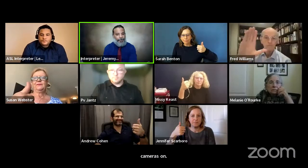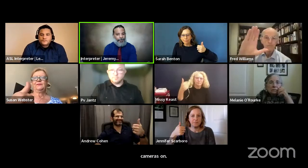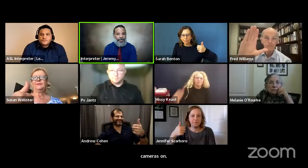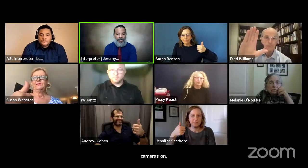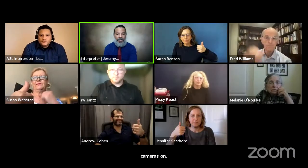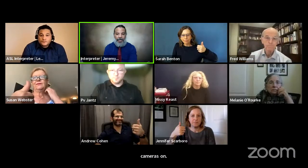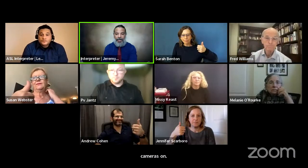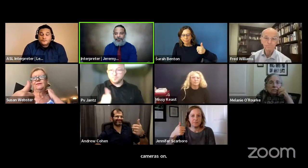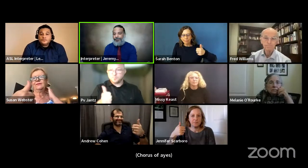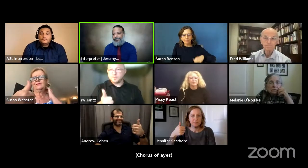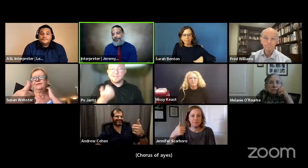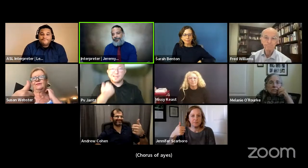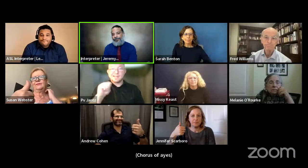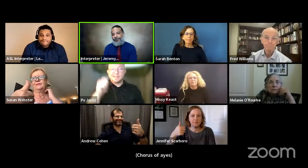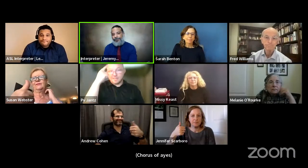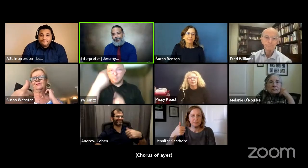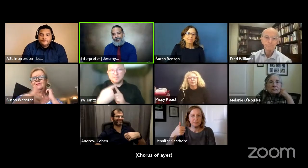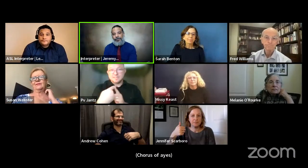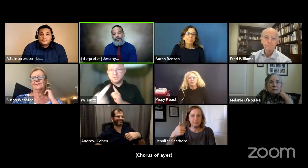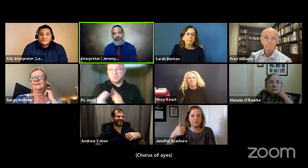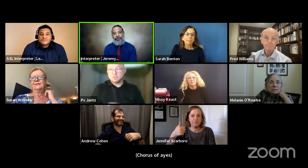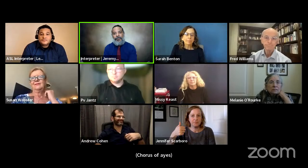aye, aye.